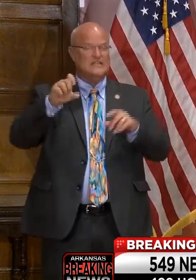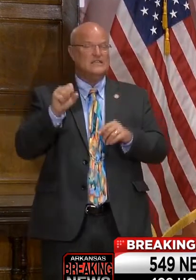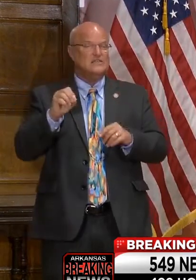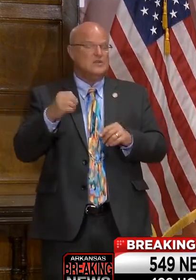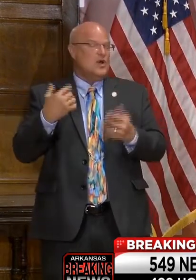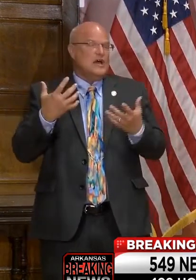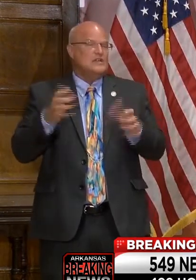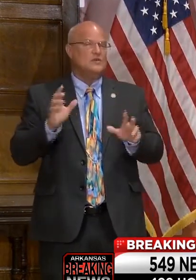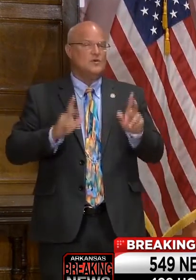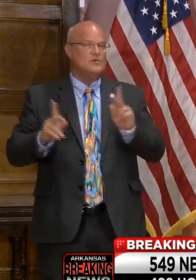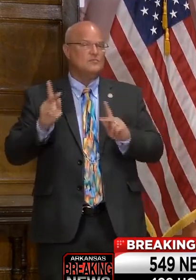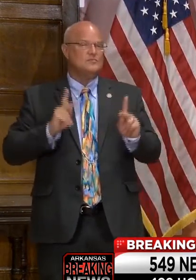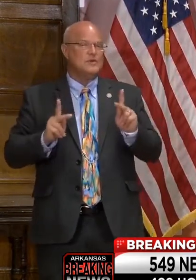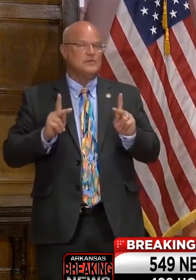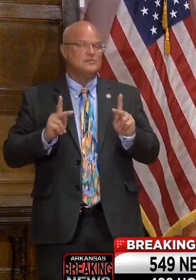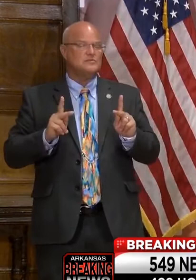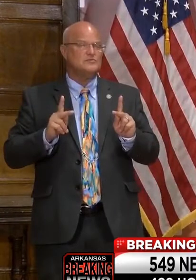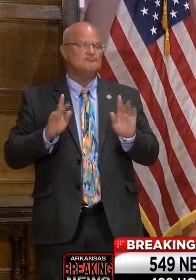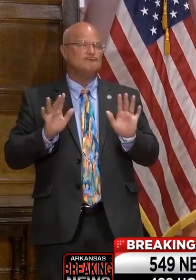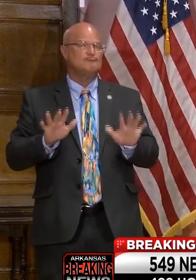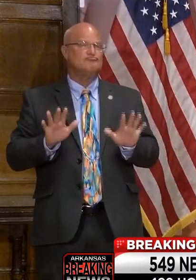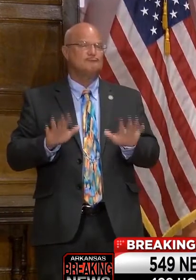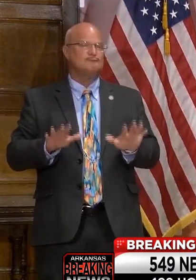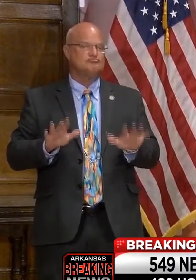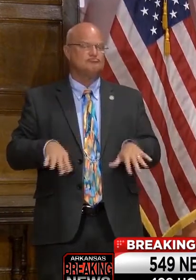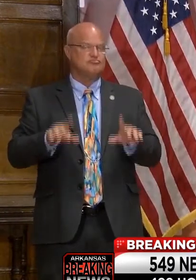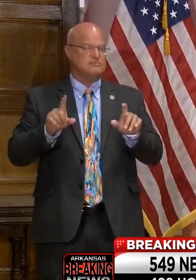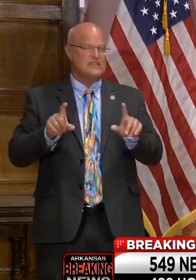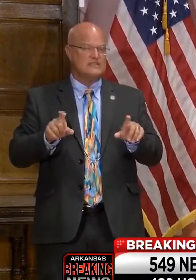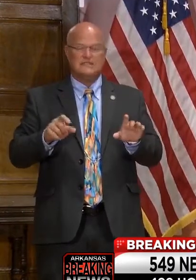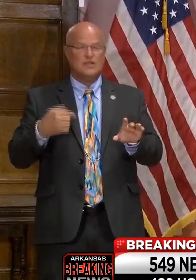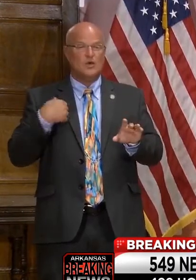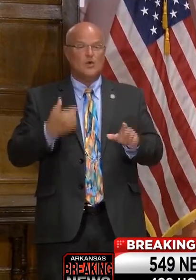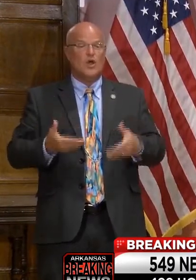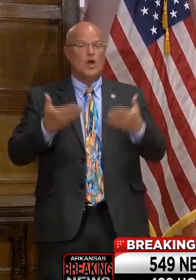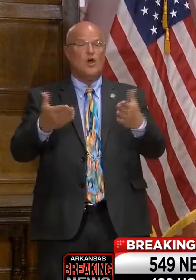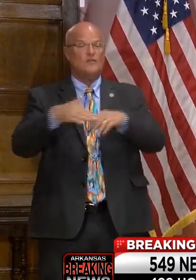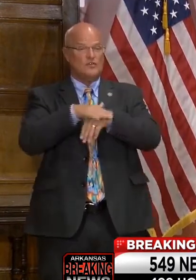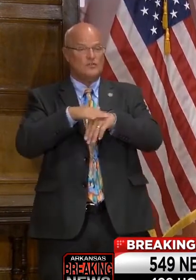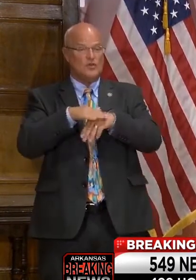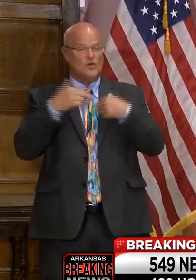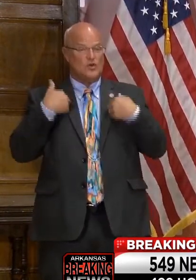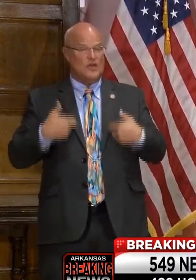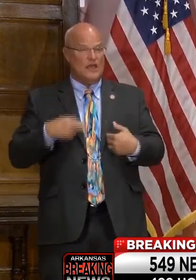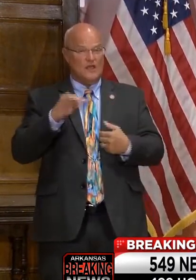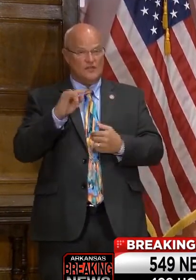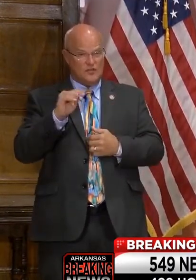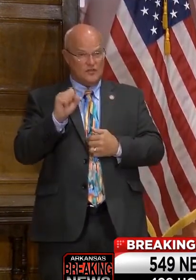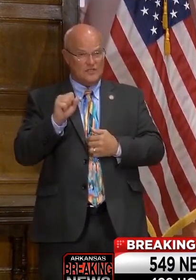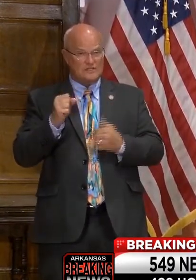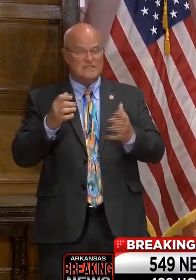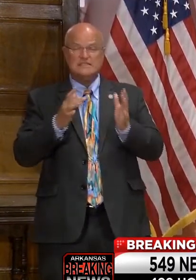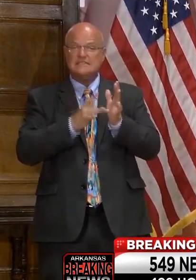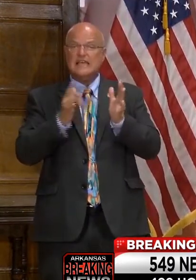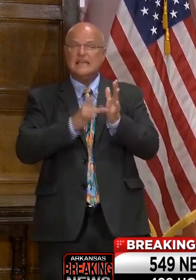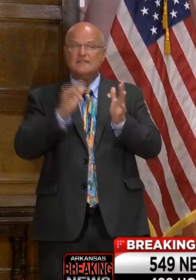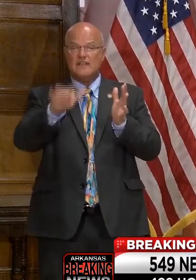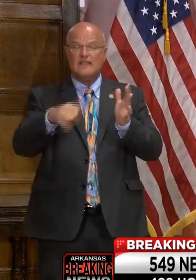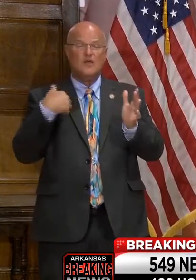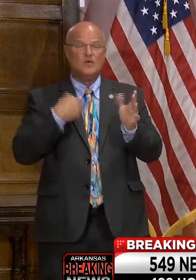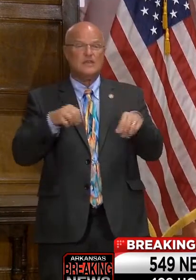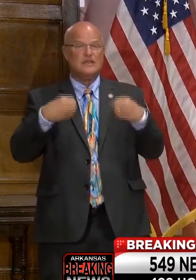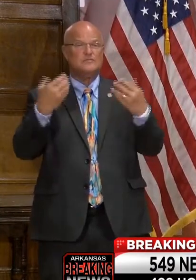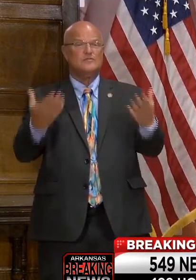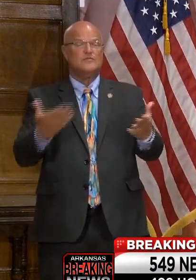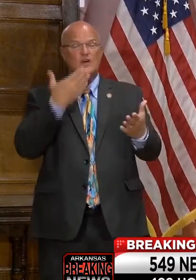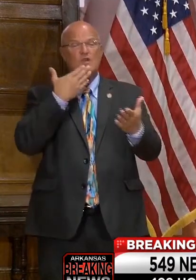I don't want people to back off on the testing. We are offering that at our local health units. We want you to take advantage of that so we can